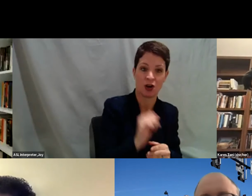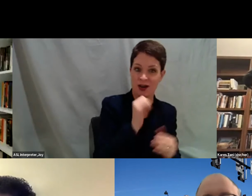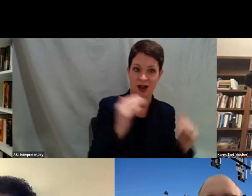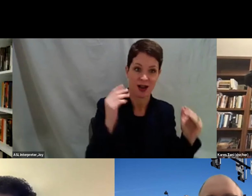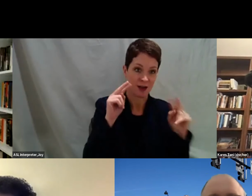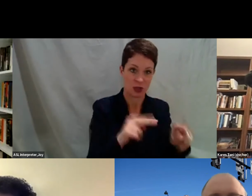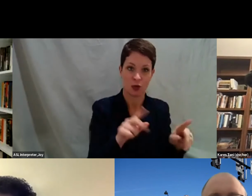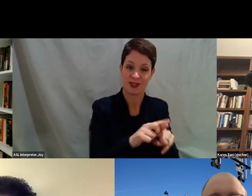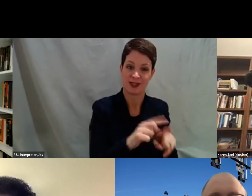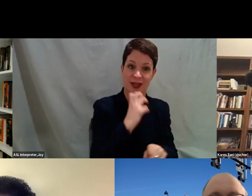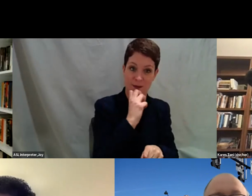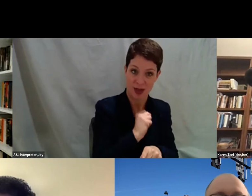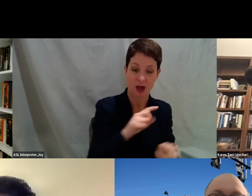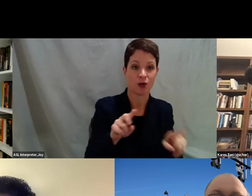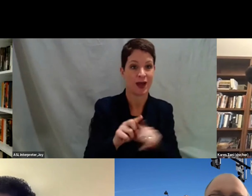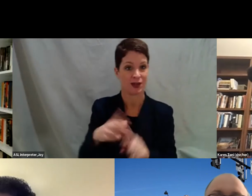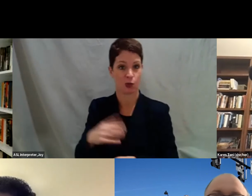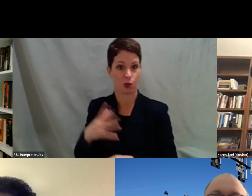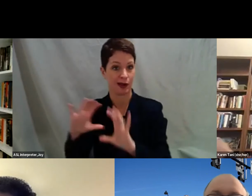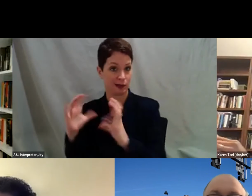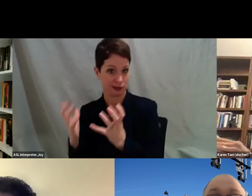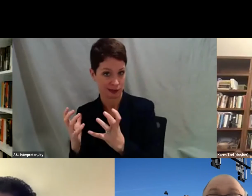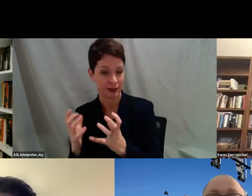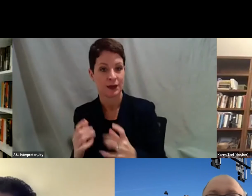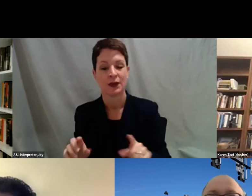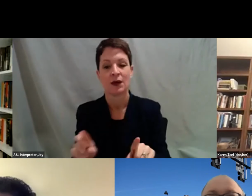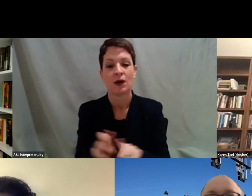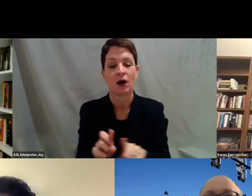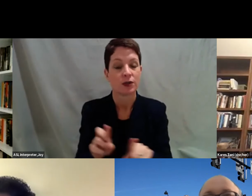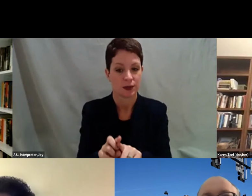But that I think is also a significant factor. The other thing I would say is that,